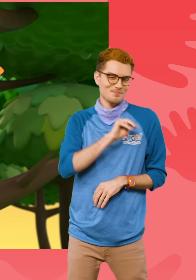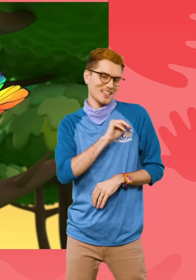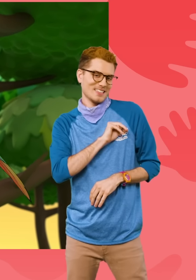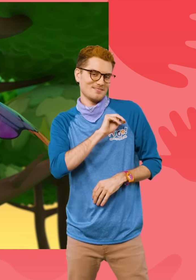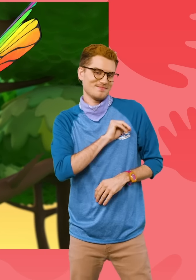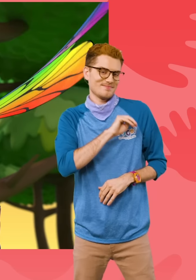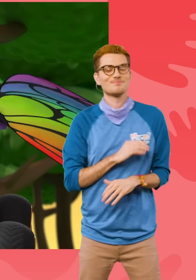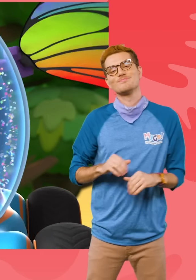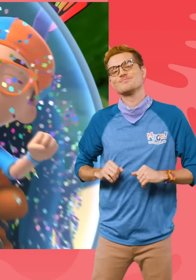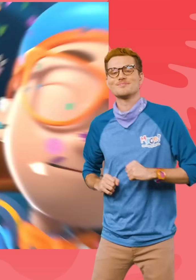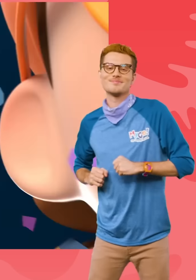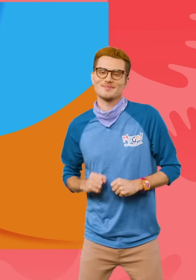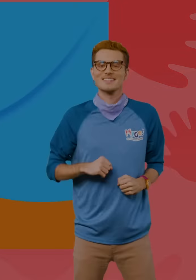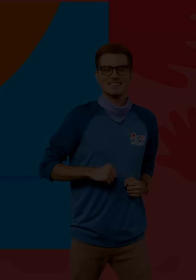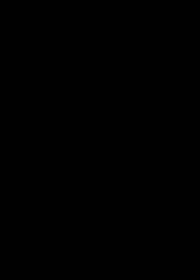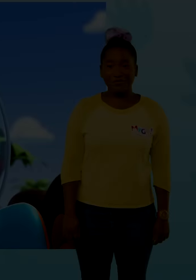Matt the Bat!